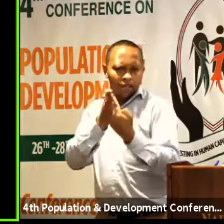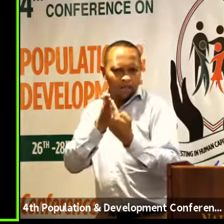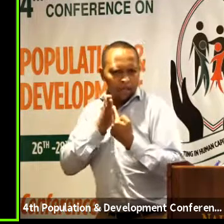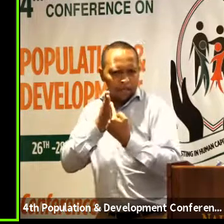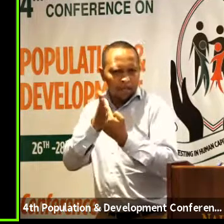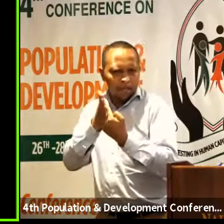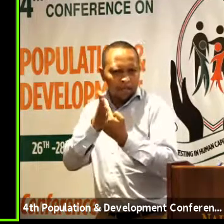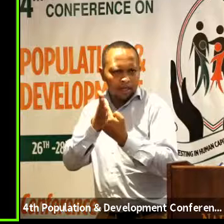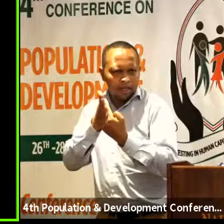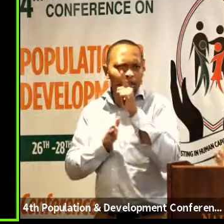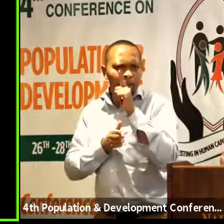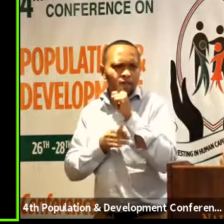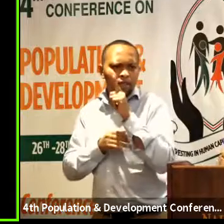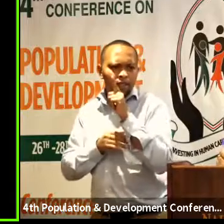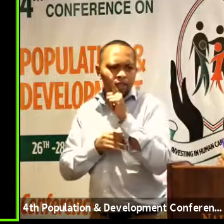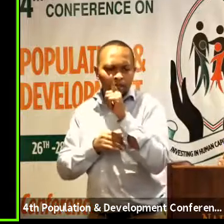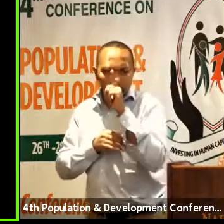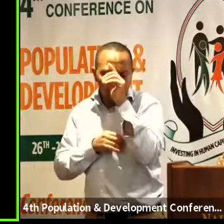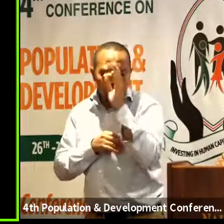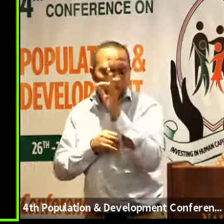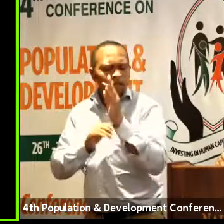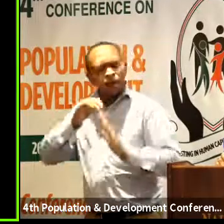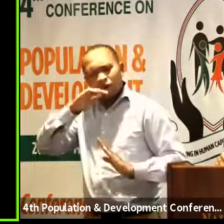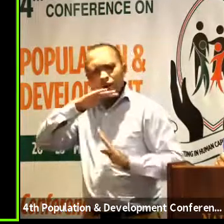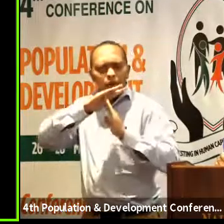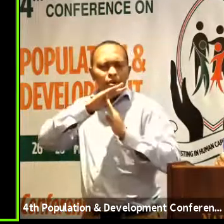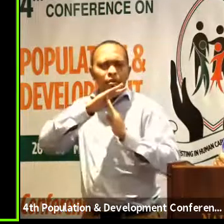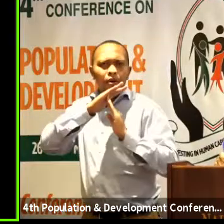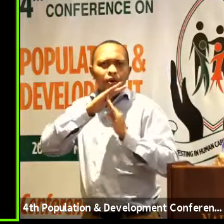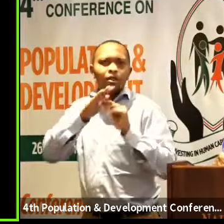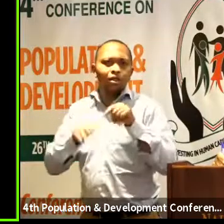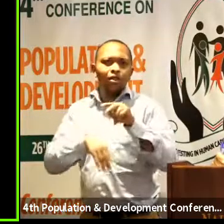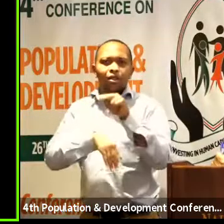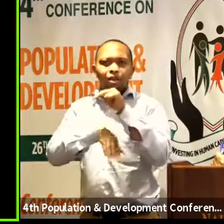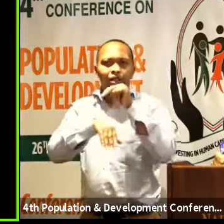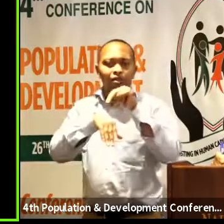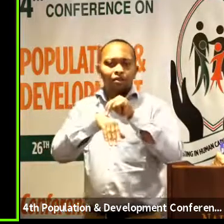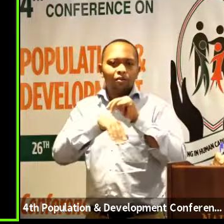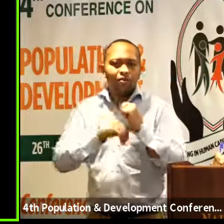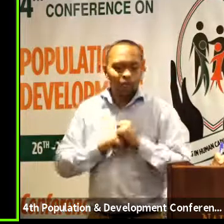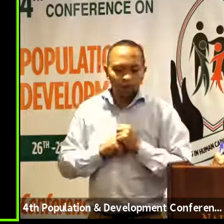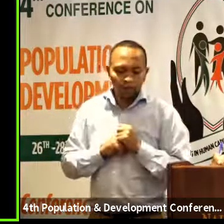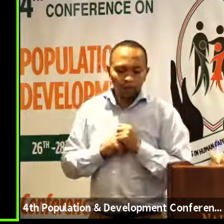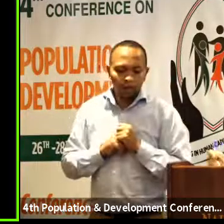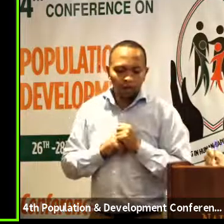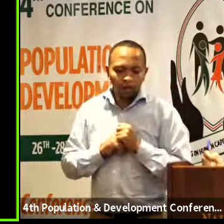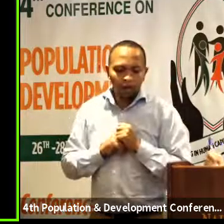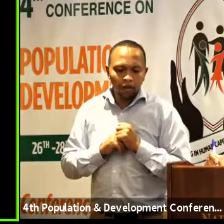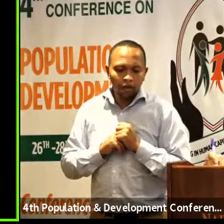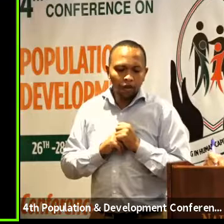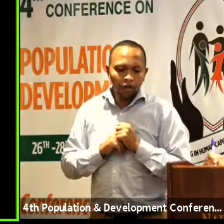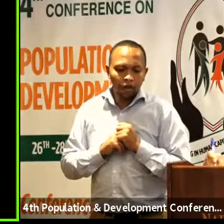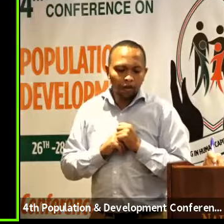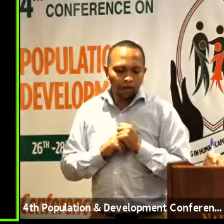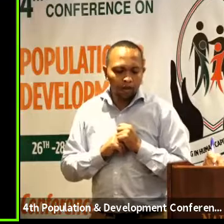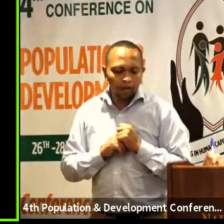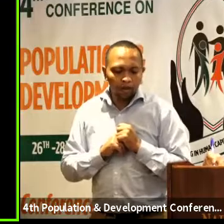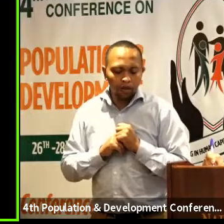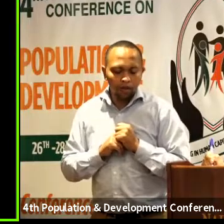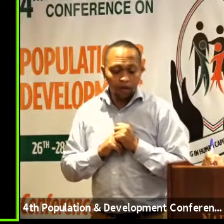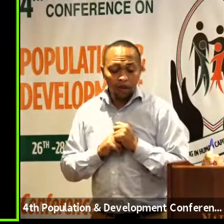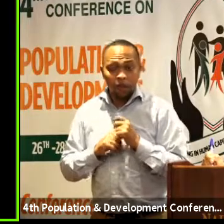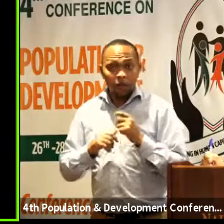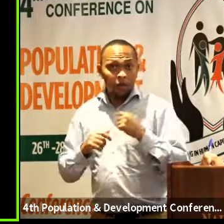multi-stakeholder agenda that is at the top priority of the country. And therefore, we will